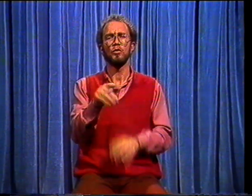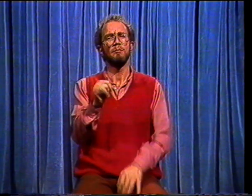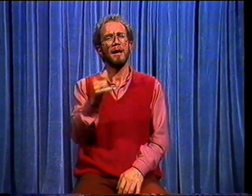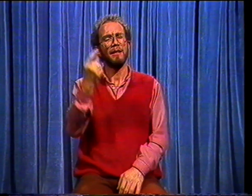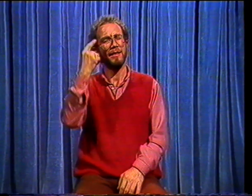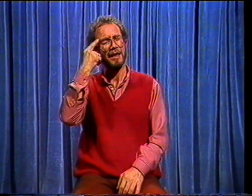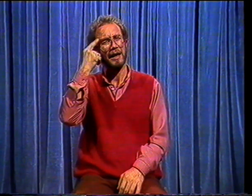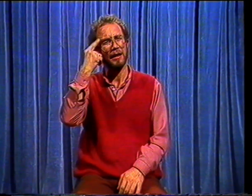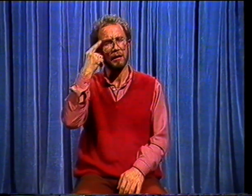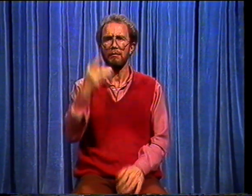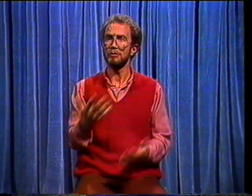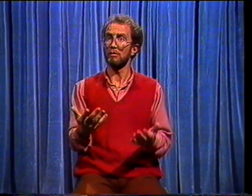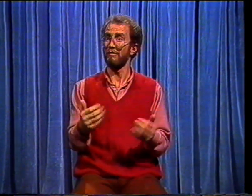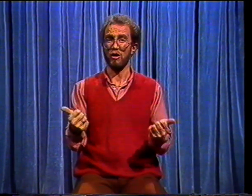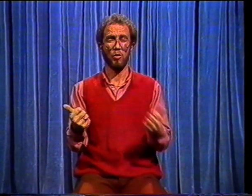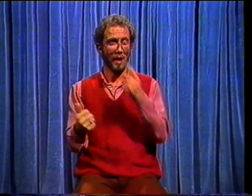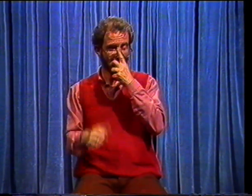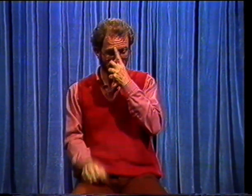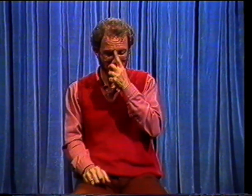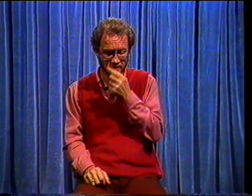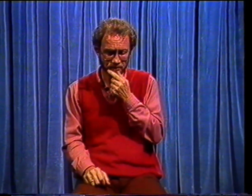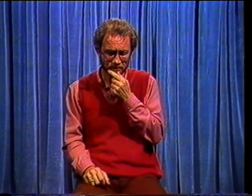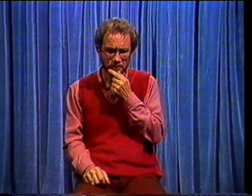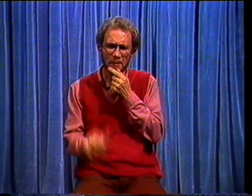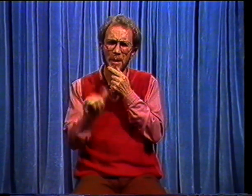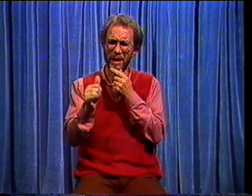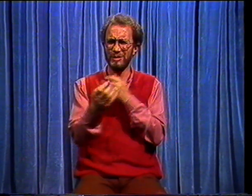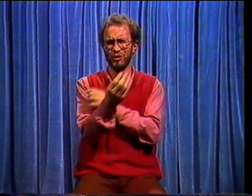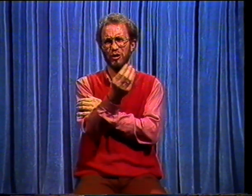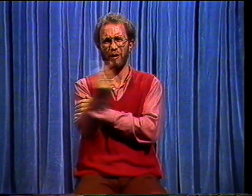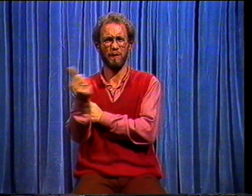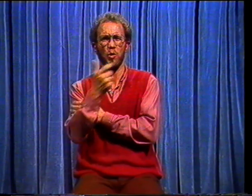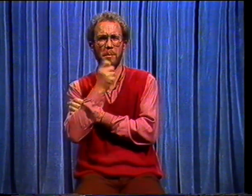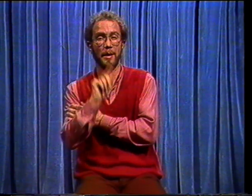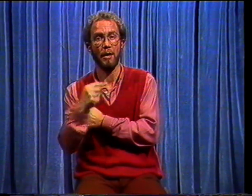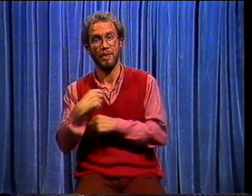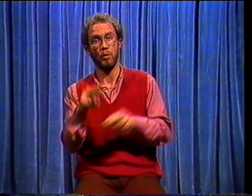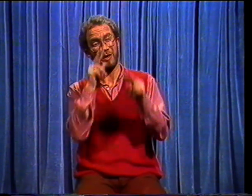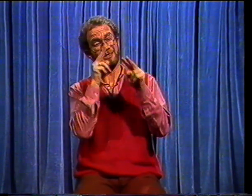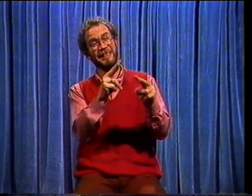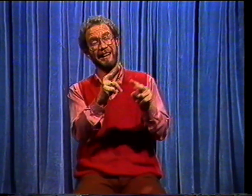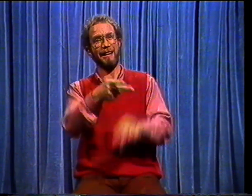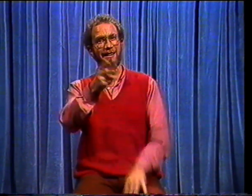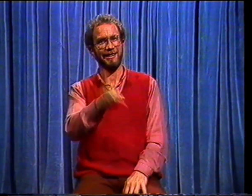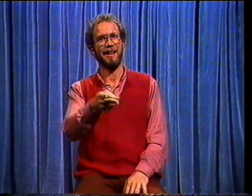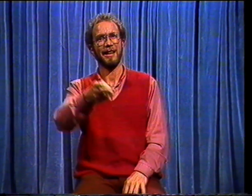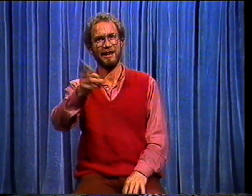Now you might think that it's all very well. Perhaps it's just a few people that we're seeing again and